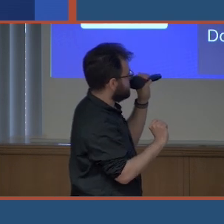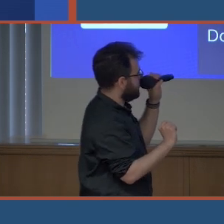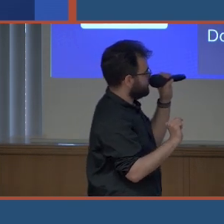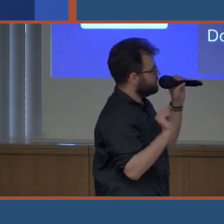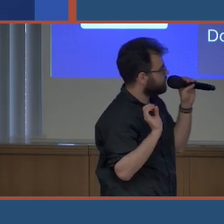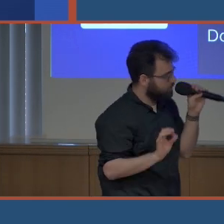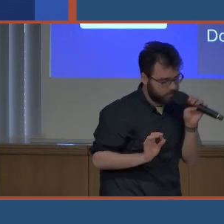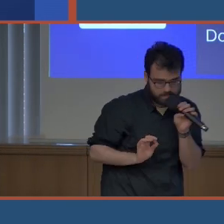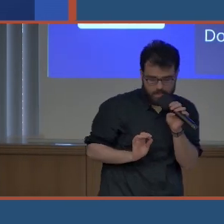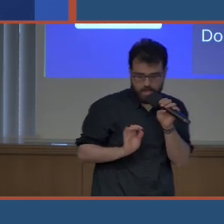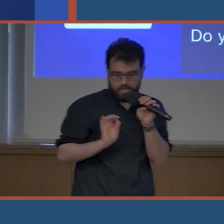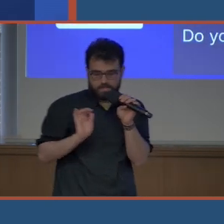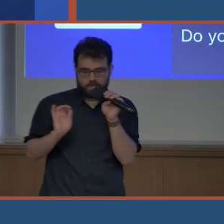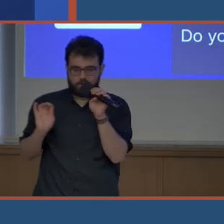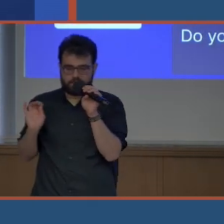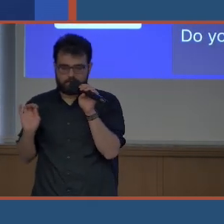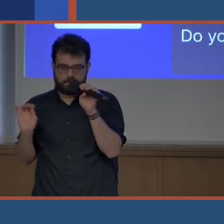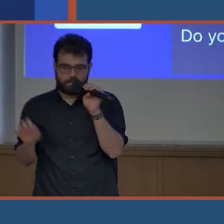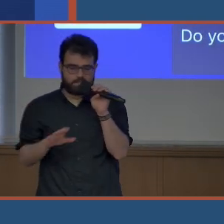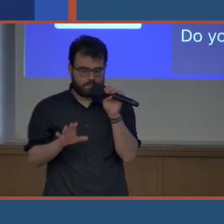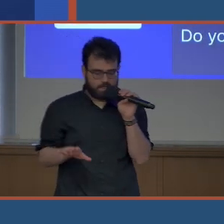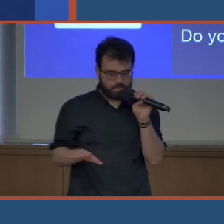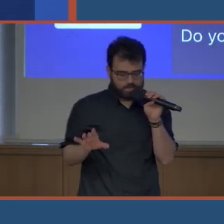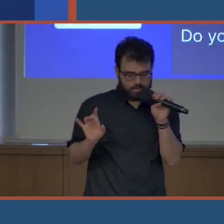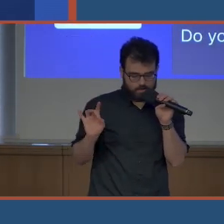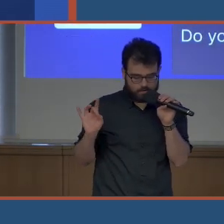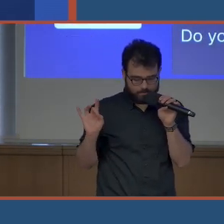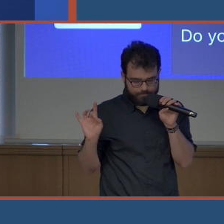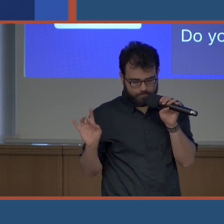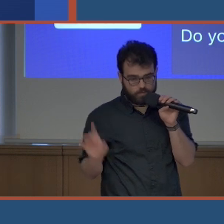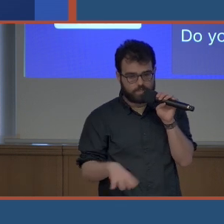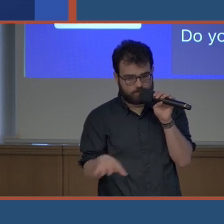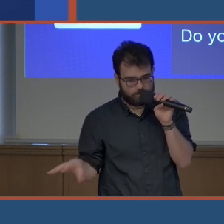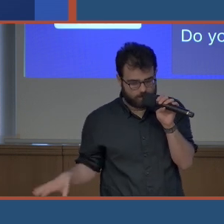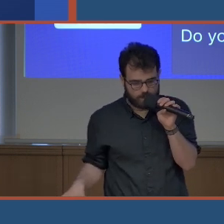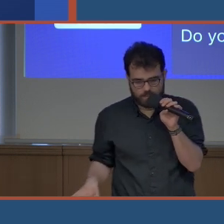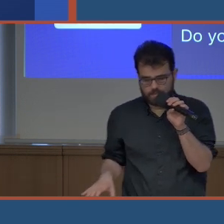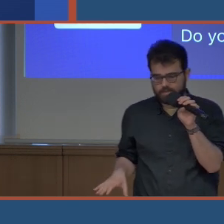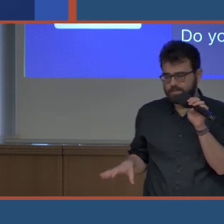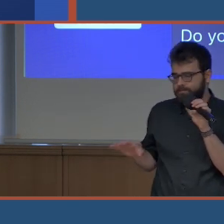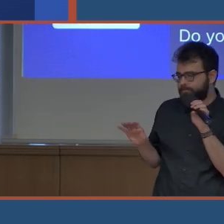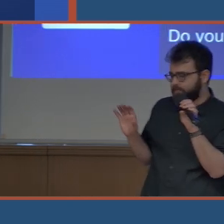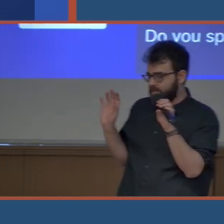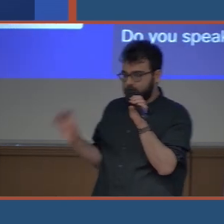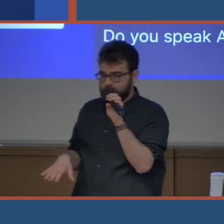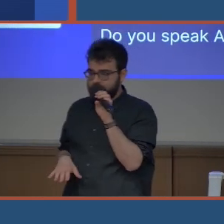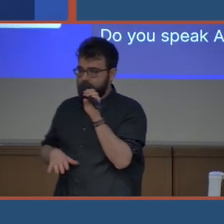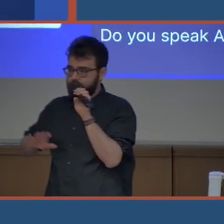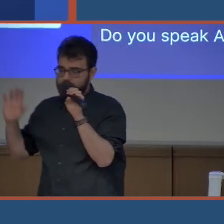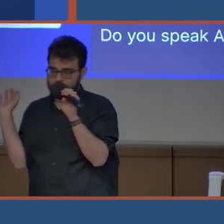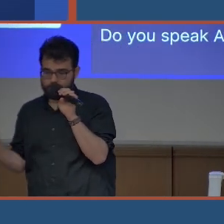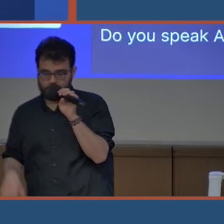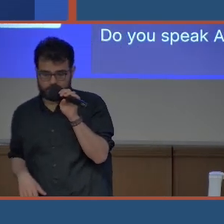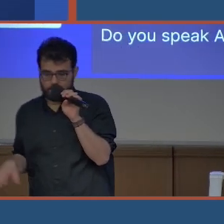dialects in sign languages? Of course. So in many sign languages, there are regional variations. In Polish Sign